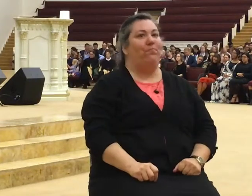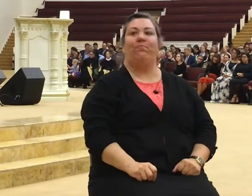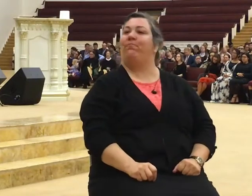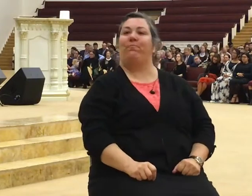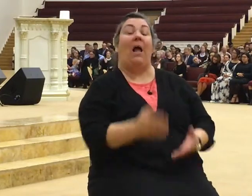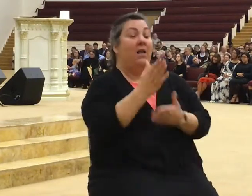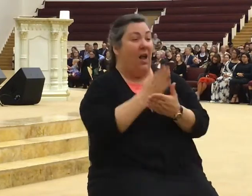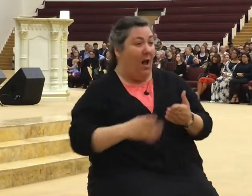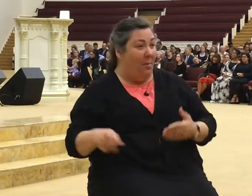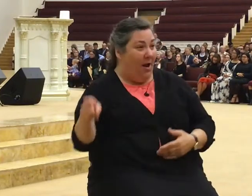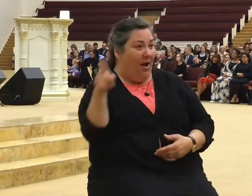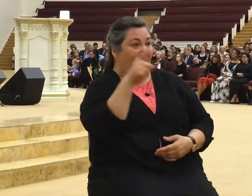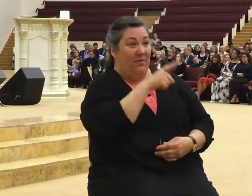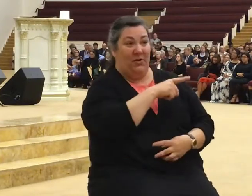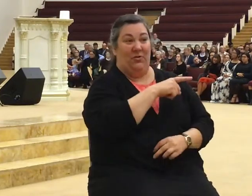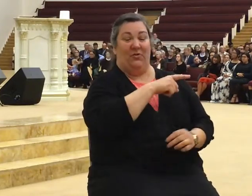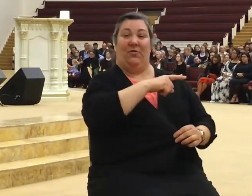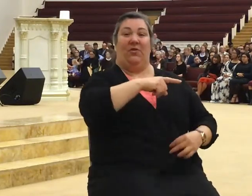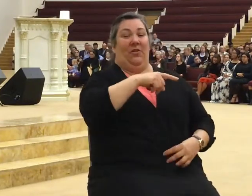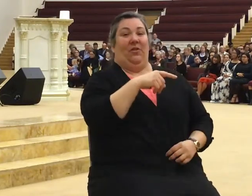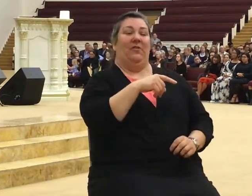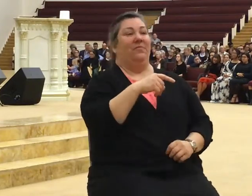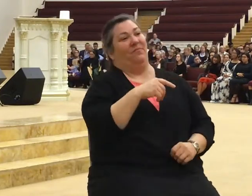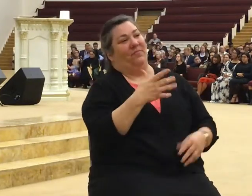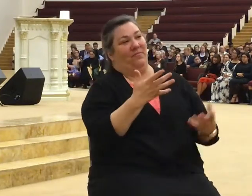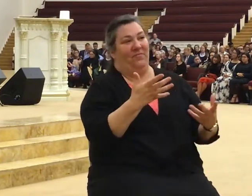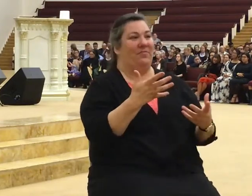Some of you have been, you got it out there somewhere.